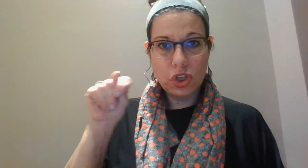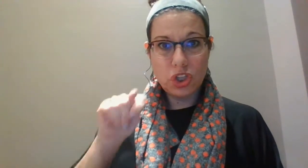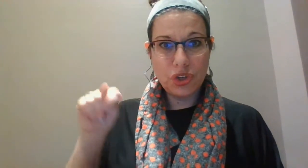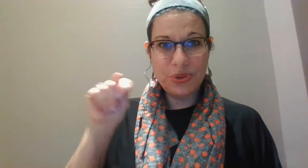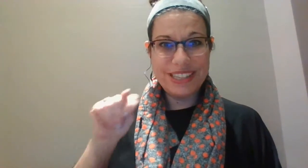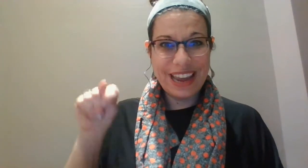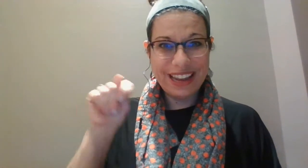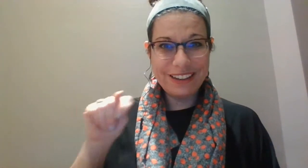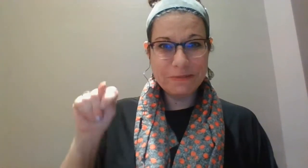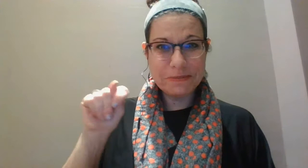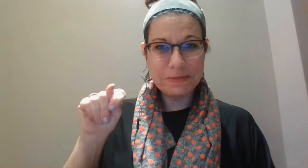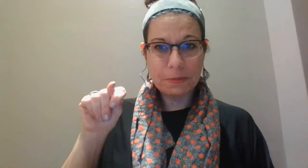Tuesday,